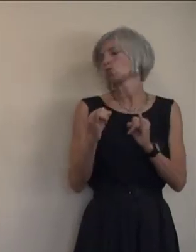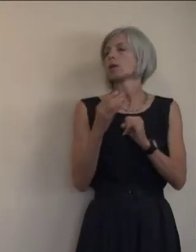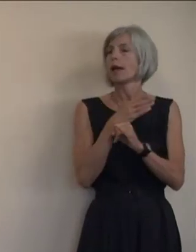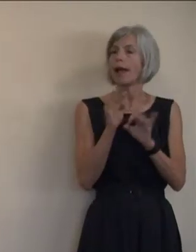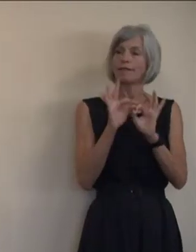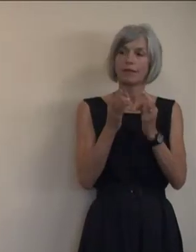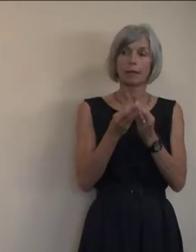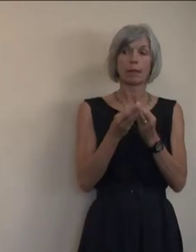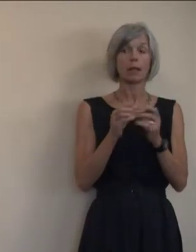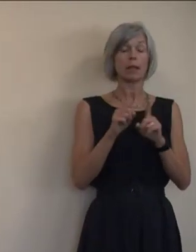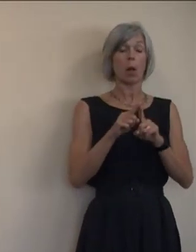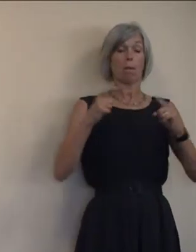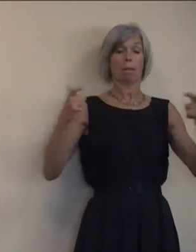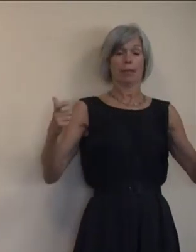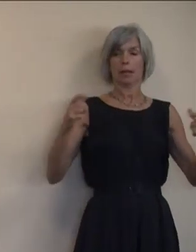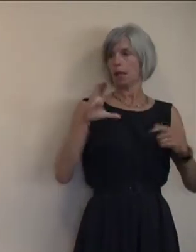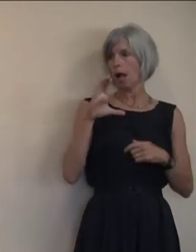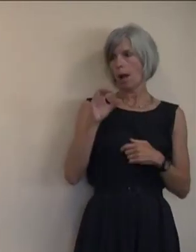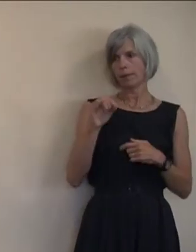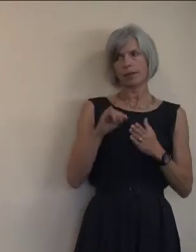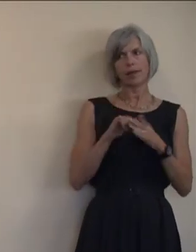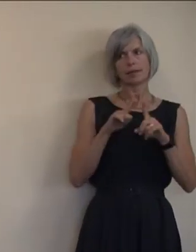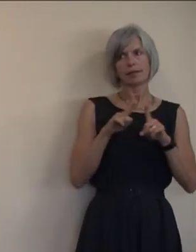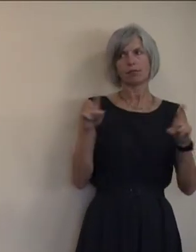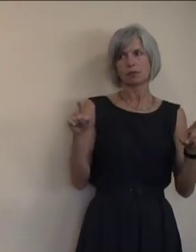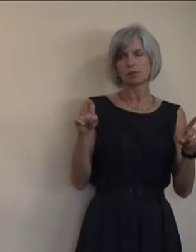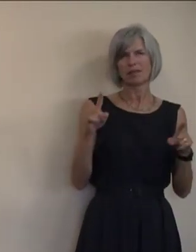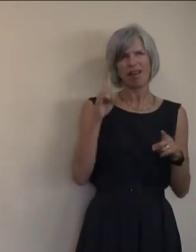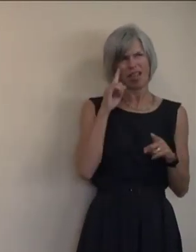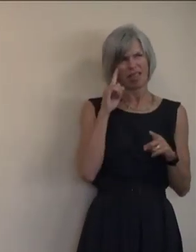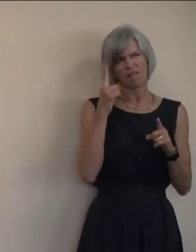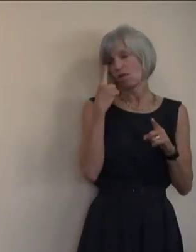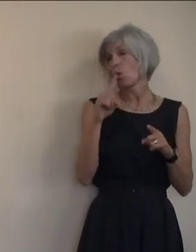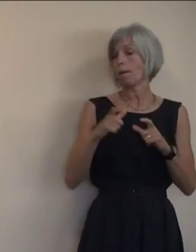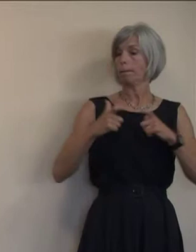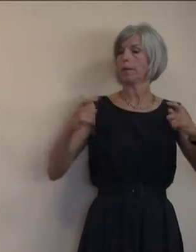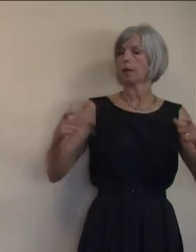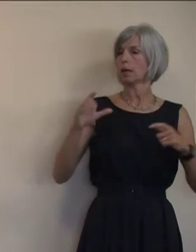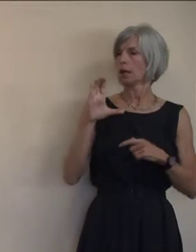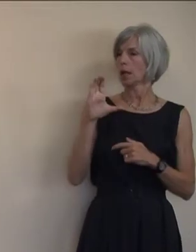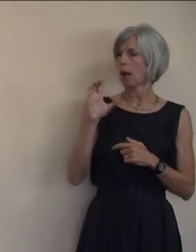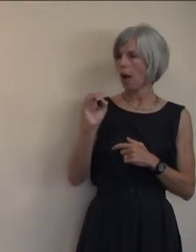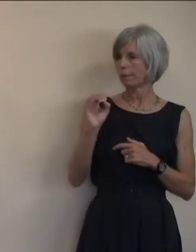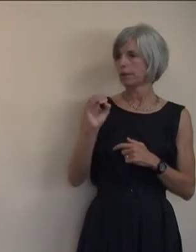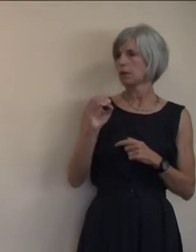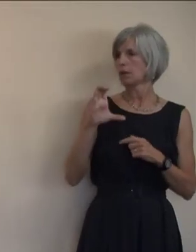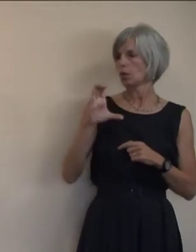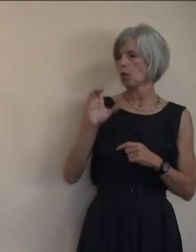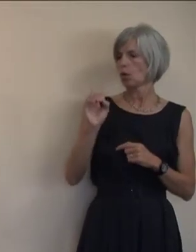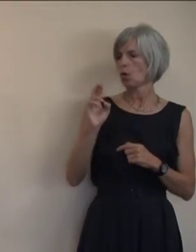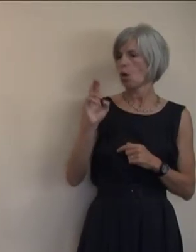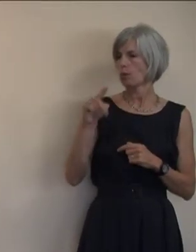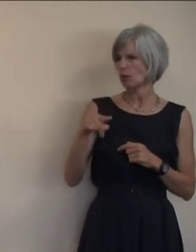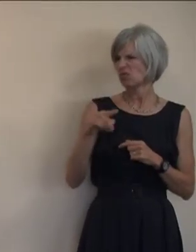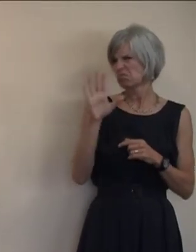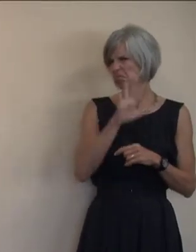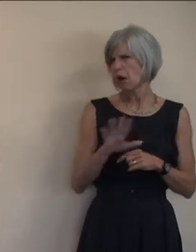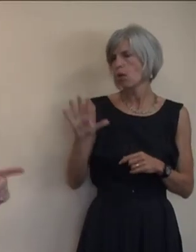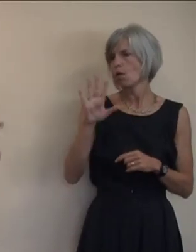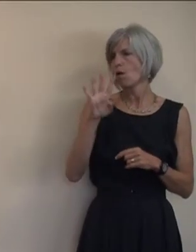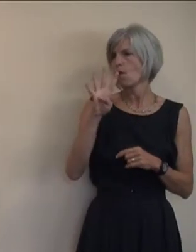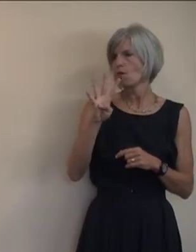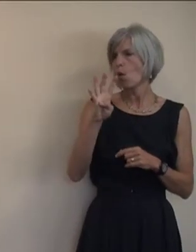keep our eyes on families and individuals. Amount to about $400 billion a year. And that's not what we call a one-off.